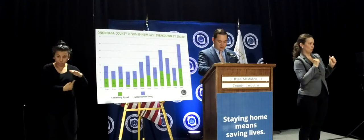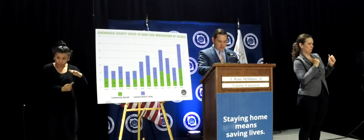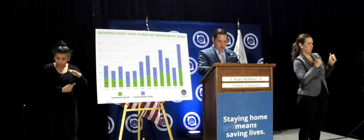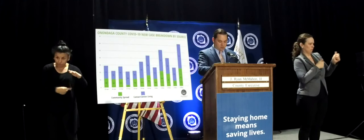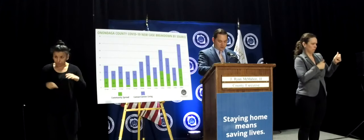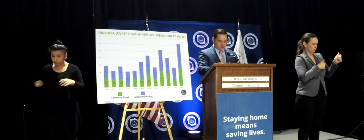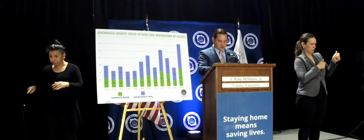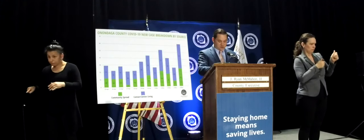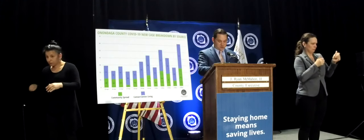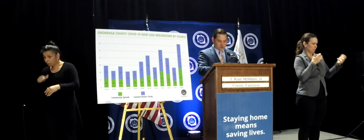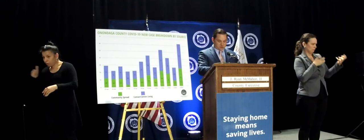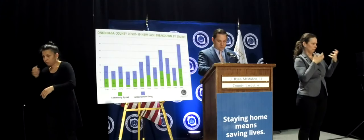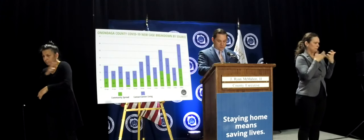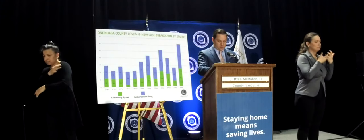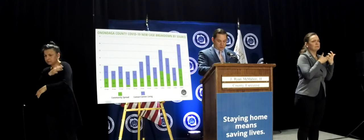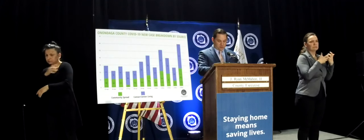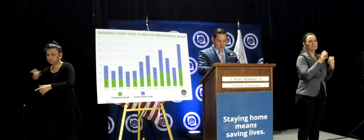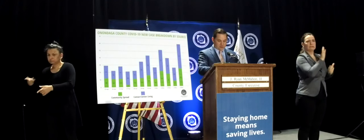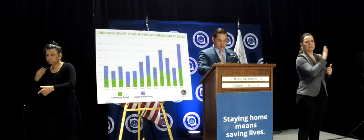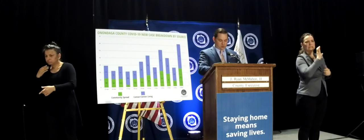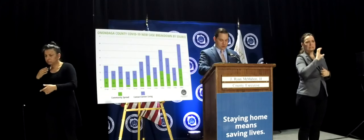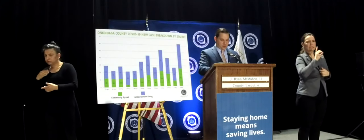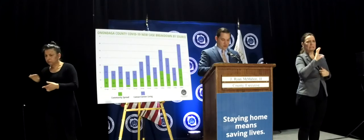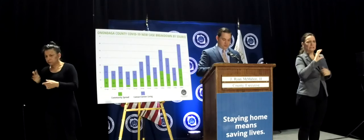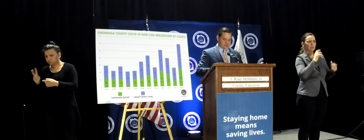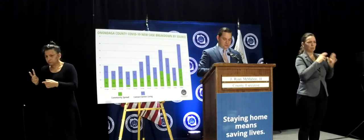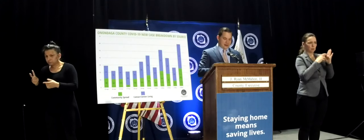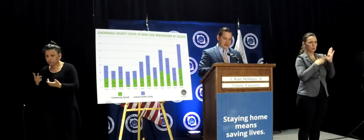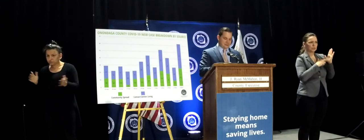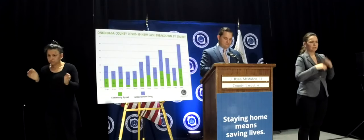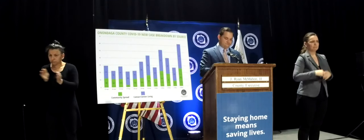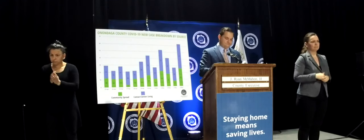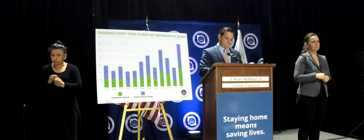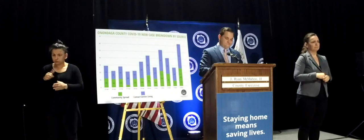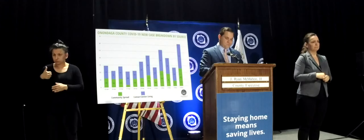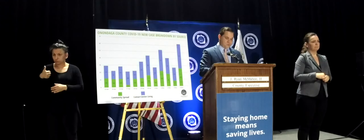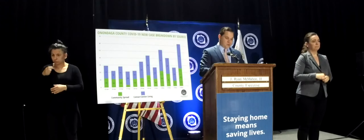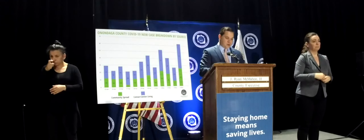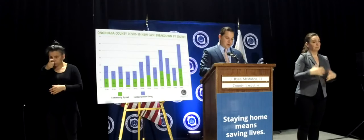that. We've had 632 people recover. That's our green curve. That's up 9.